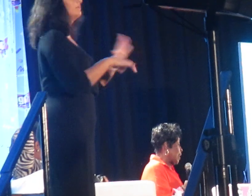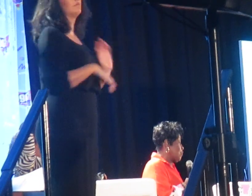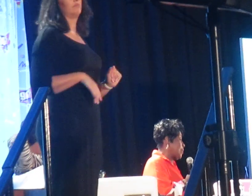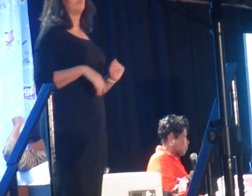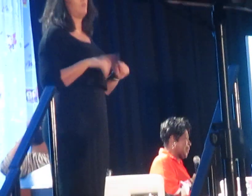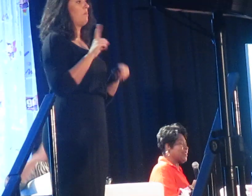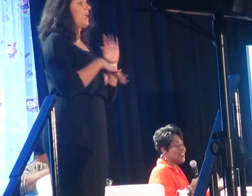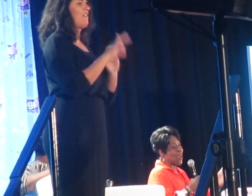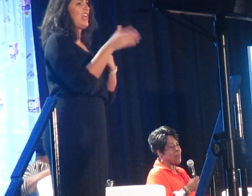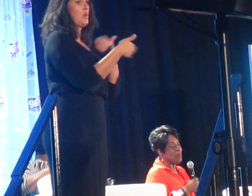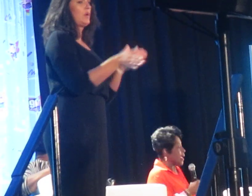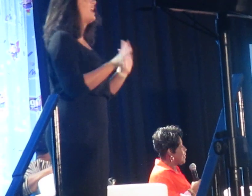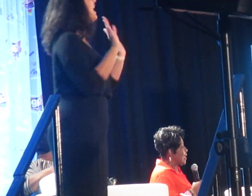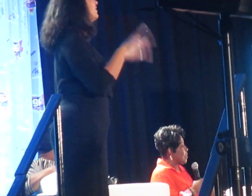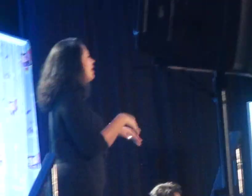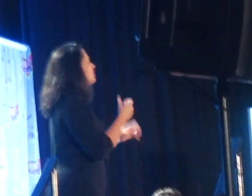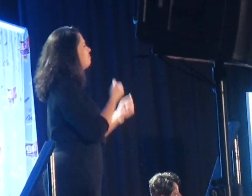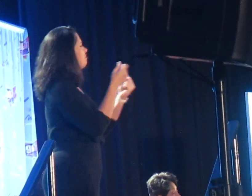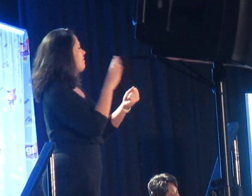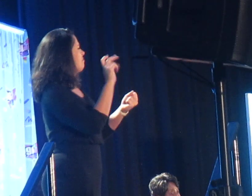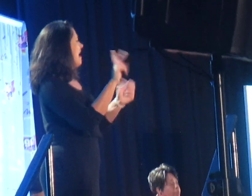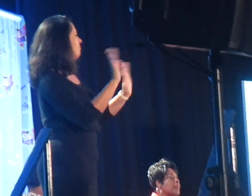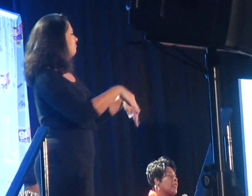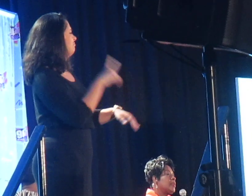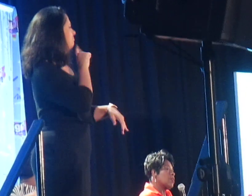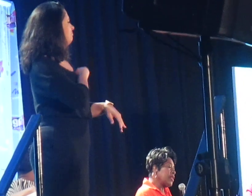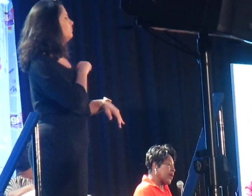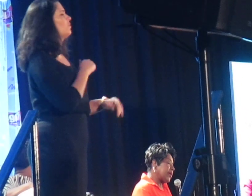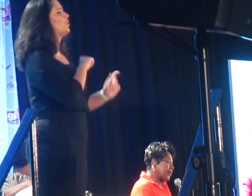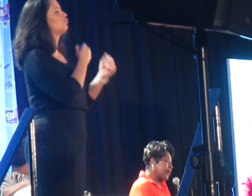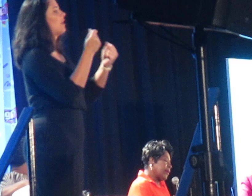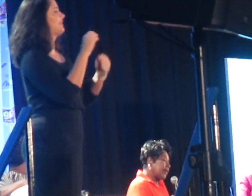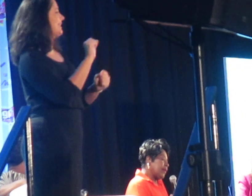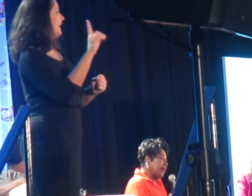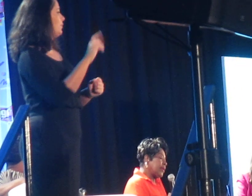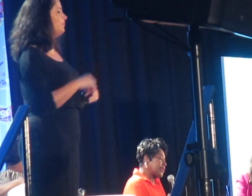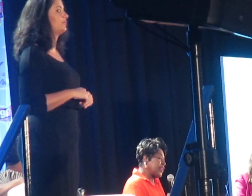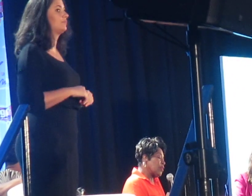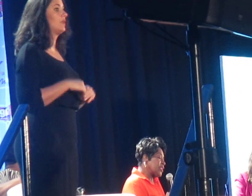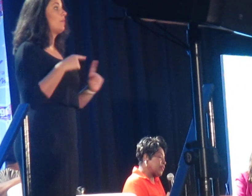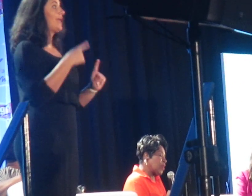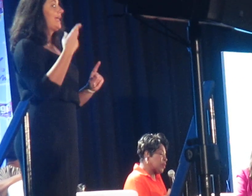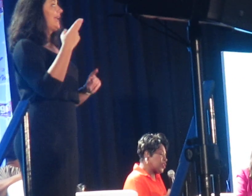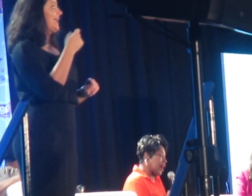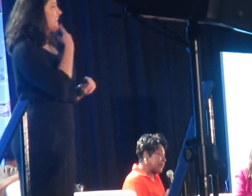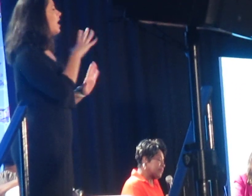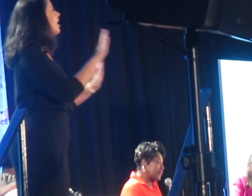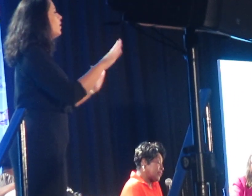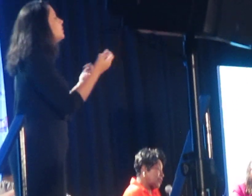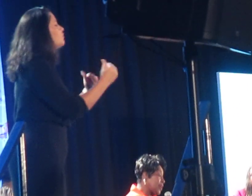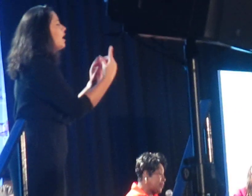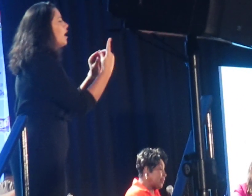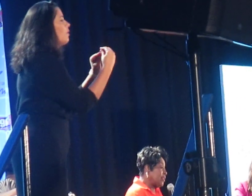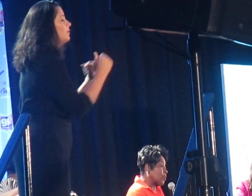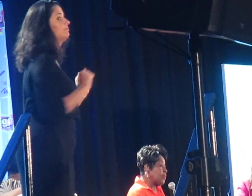listen, we can't find a room, it's okay, let's just drive on back. Not a big deal, we're going to San Diego. So anyway, he said, no, let's give it one more shot. And